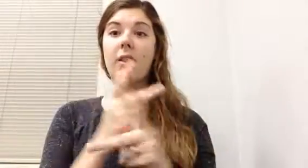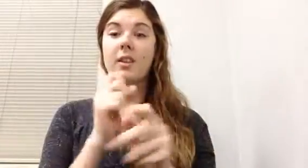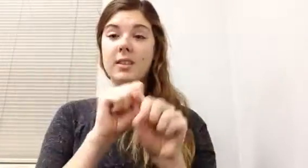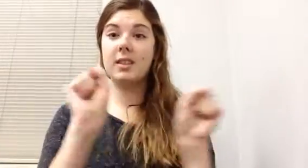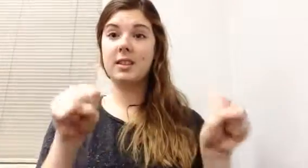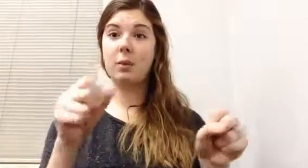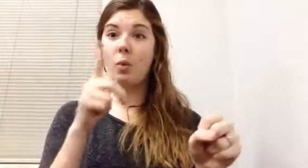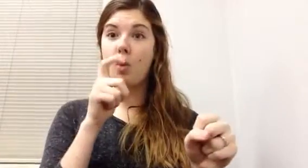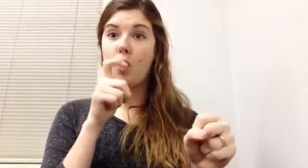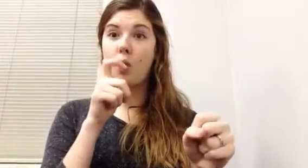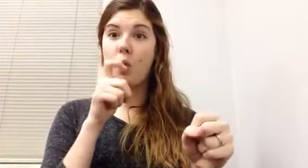and insurance companies,